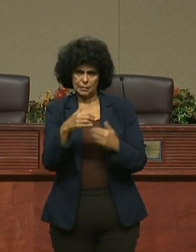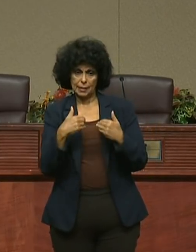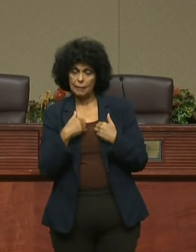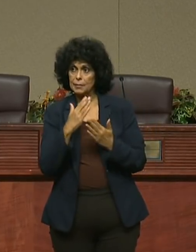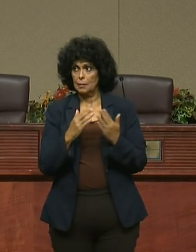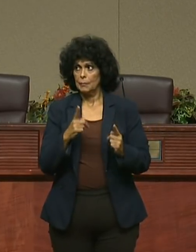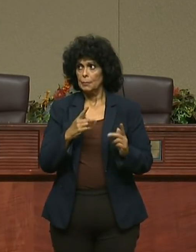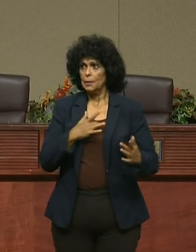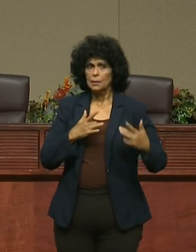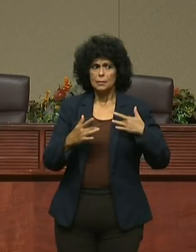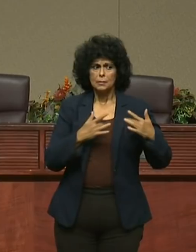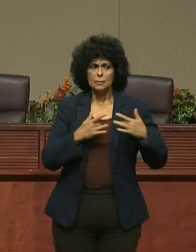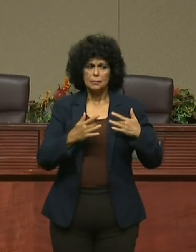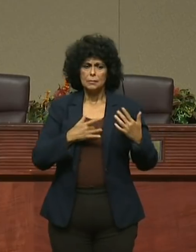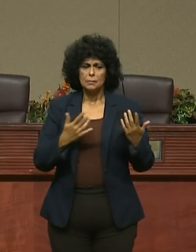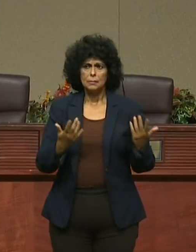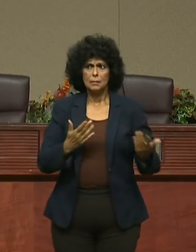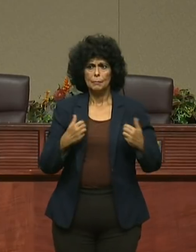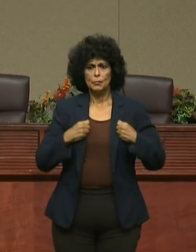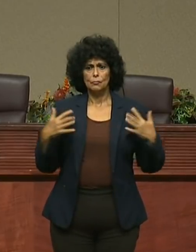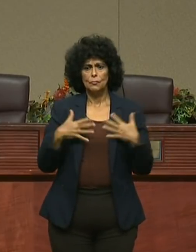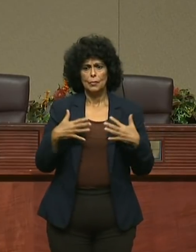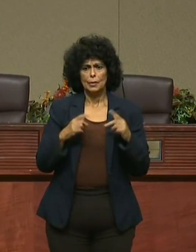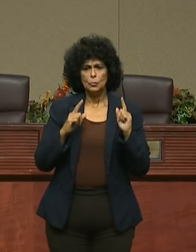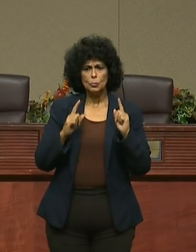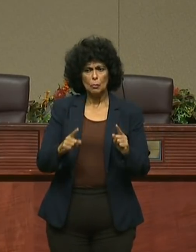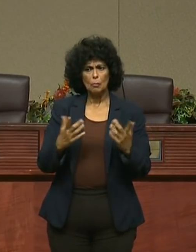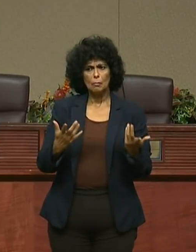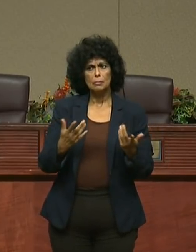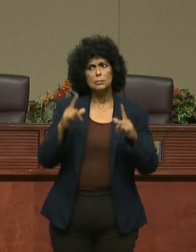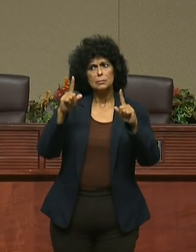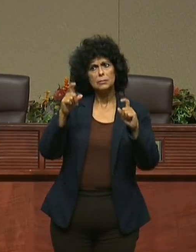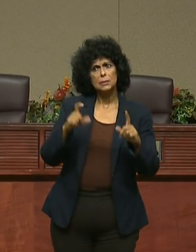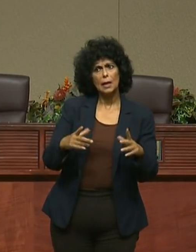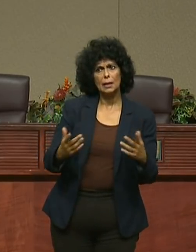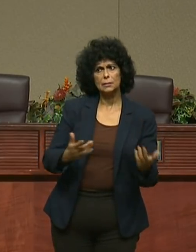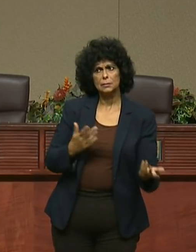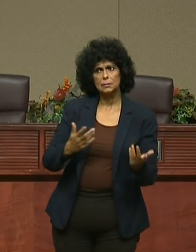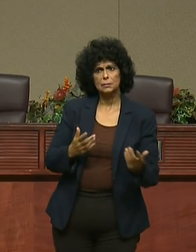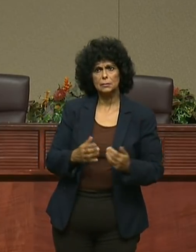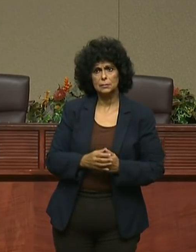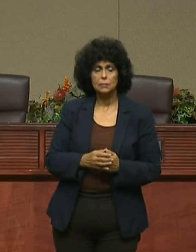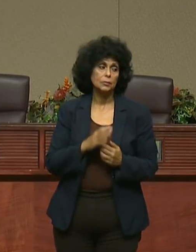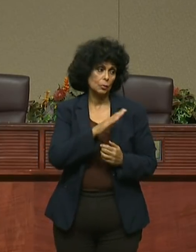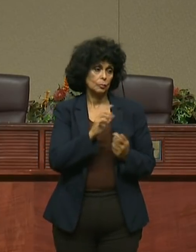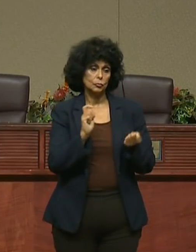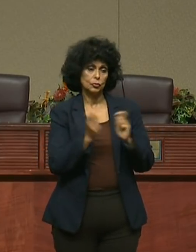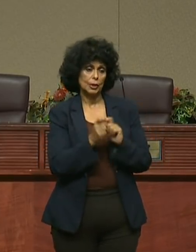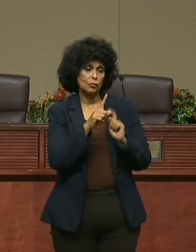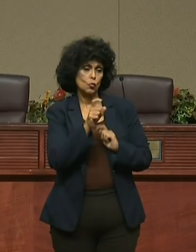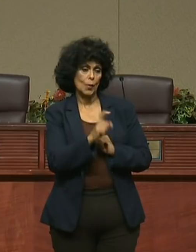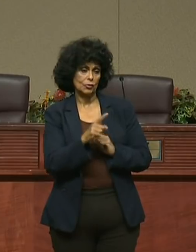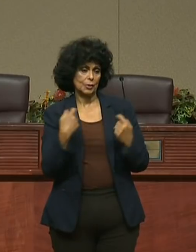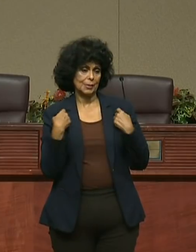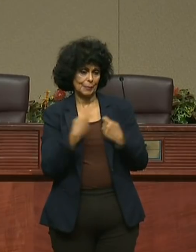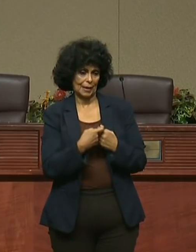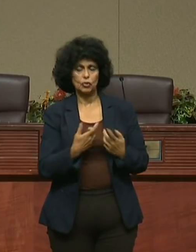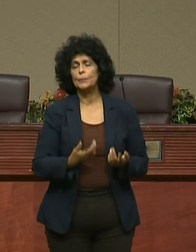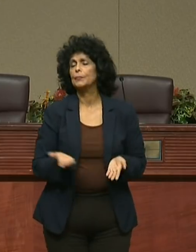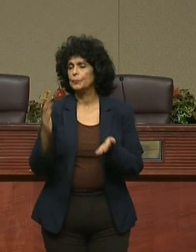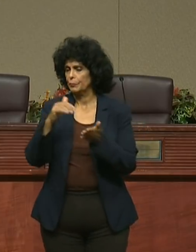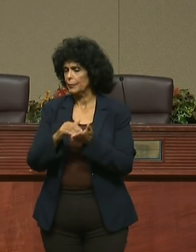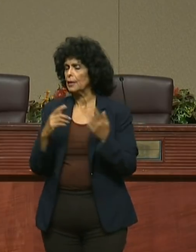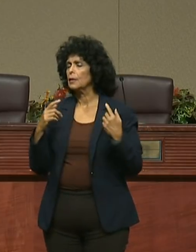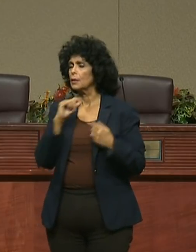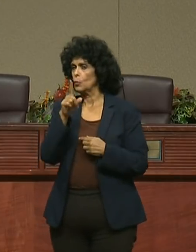expressed concern and have said that they are afraid to go and get tested. Again, she'd like this in Spanish. So la pregunta en